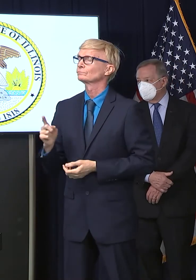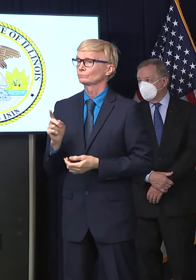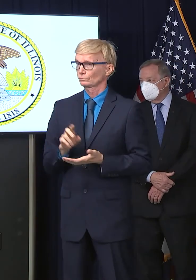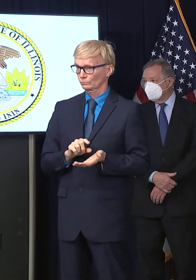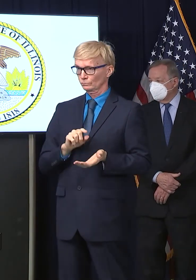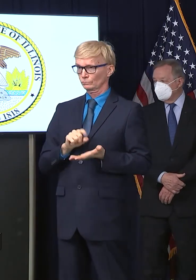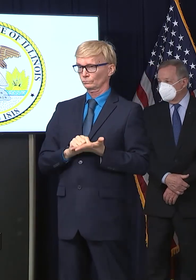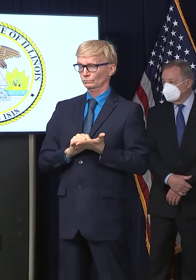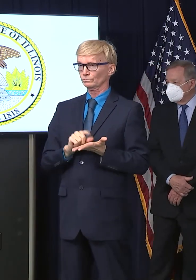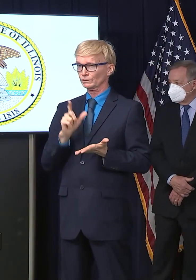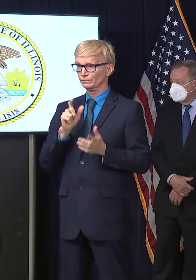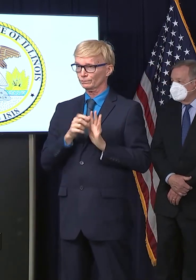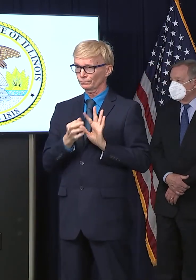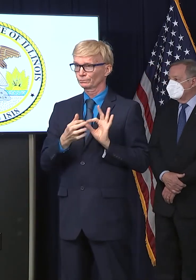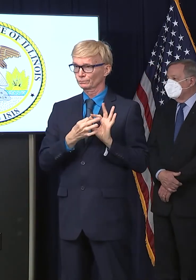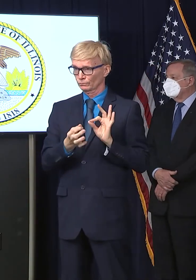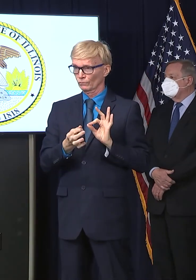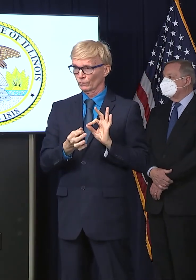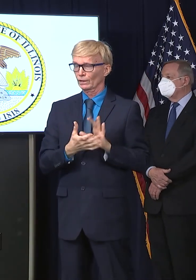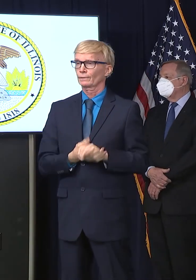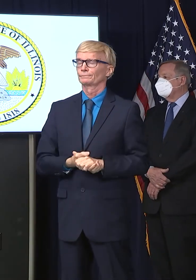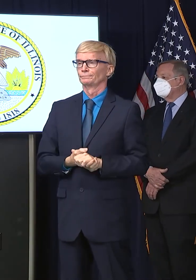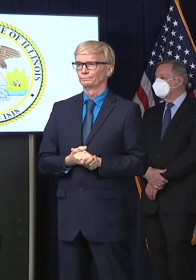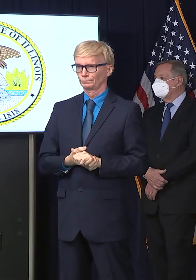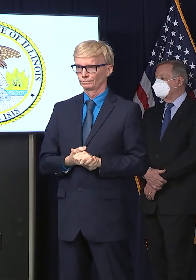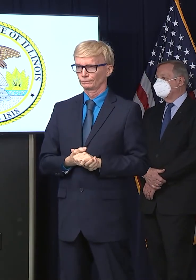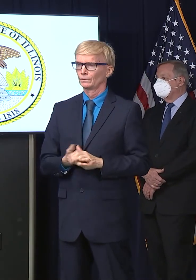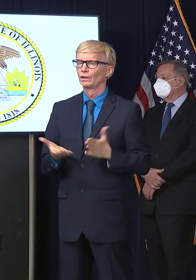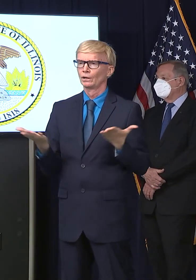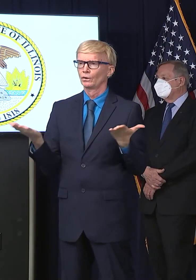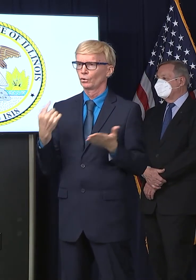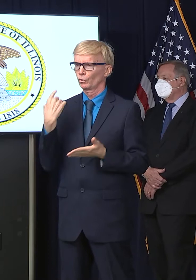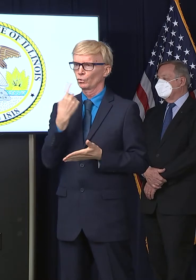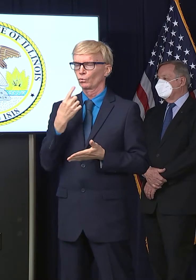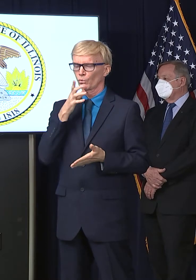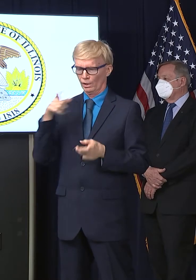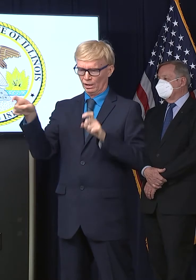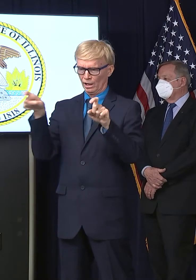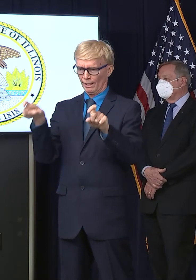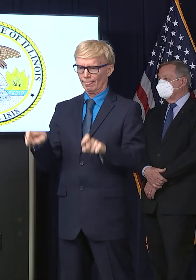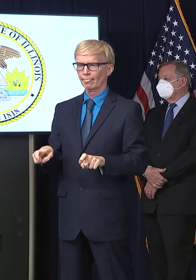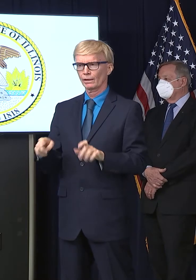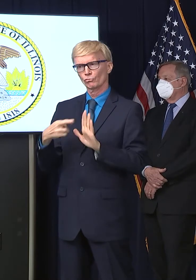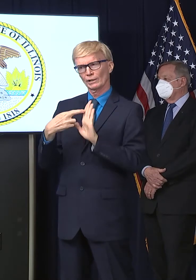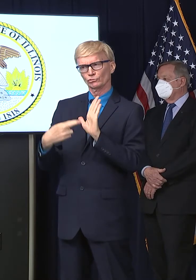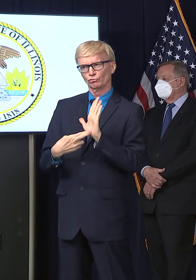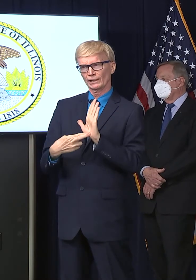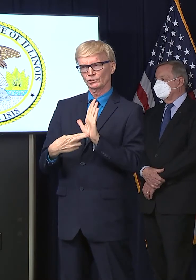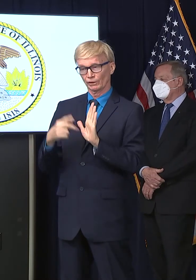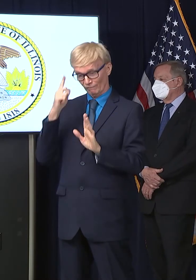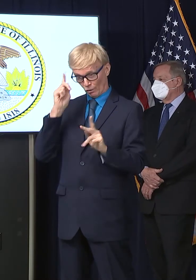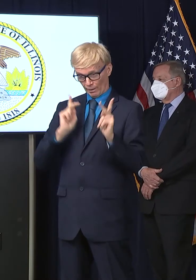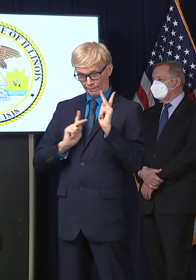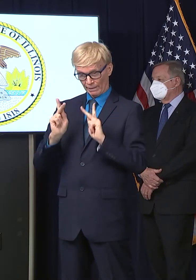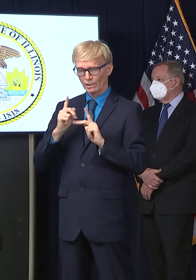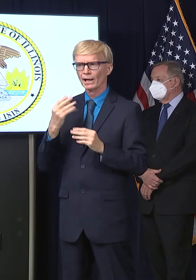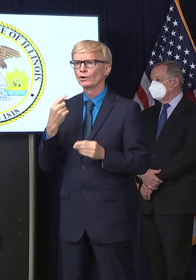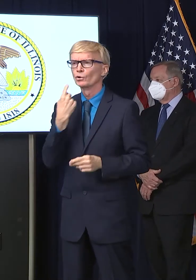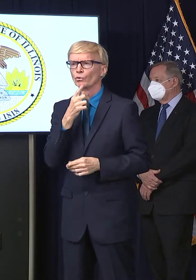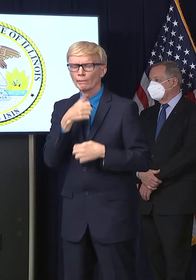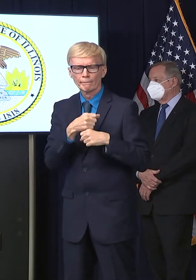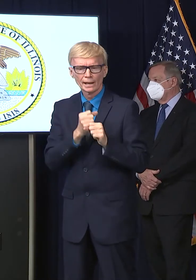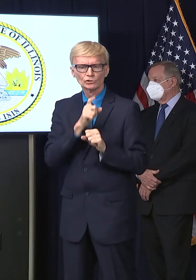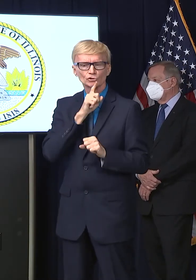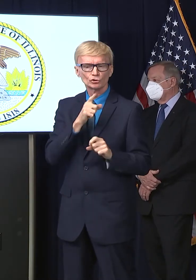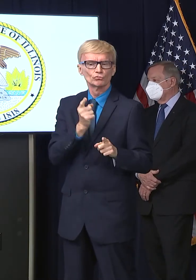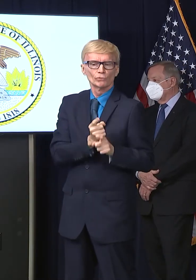Jake Griffin has some logistics questions. Who will be handling the registration process? Where do people register? Who is in charge of ensuring the right people